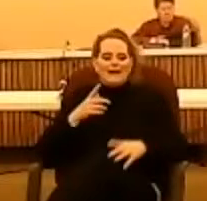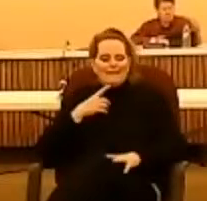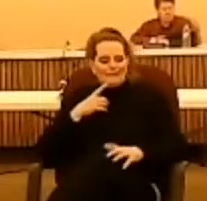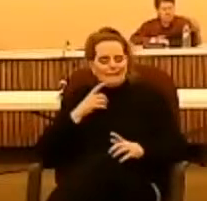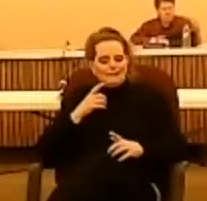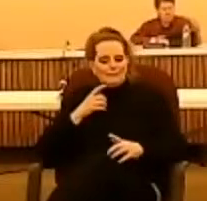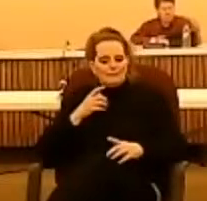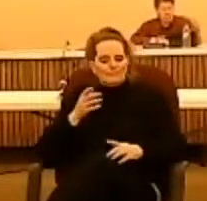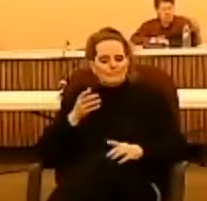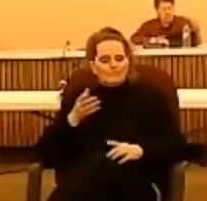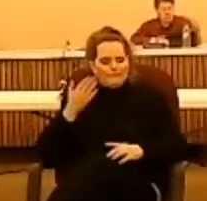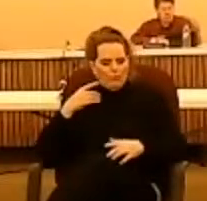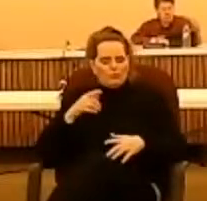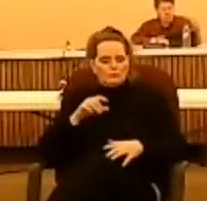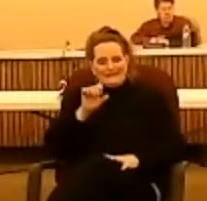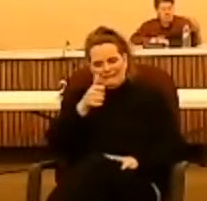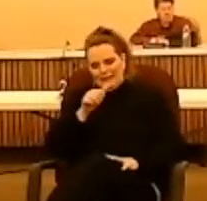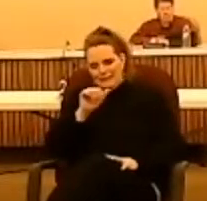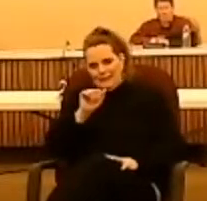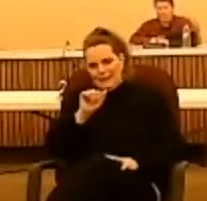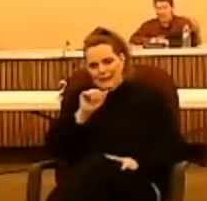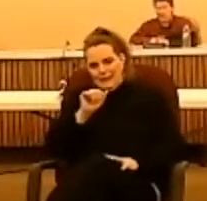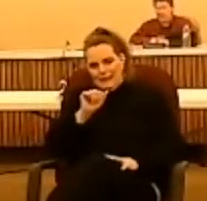acres. The